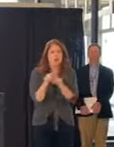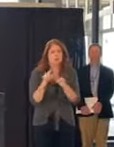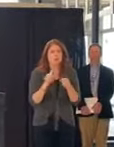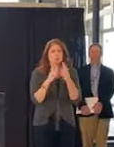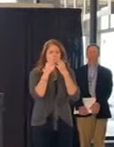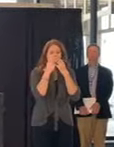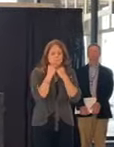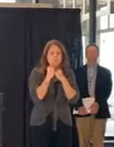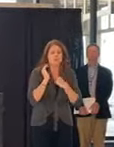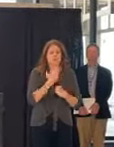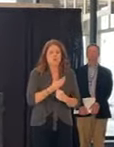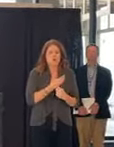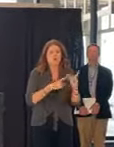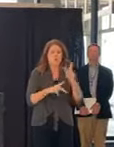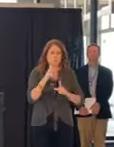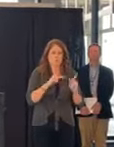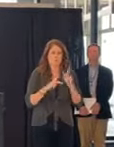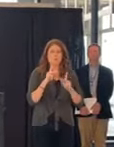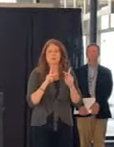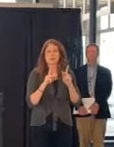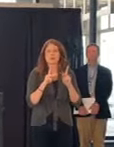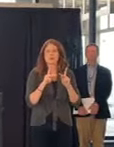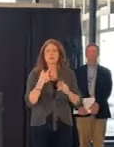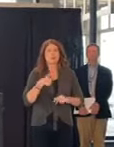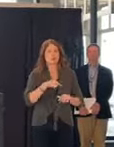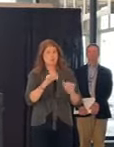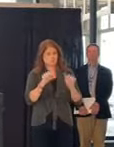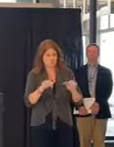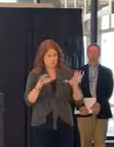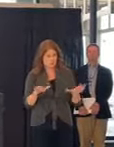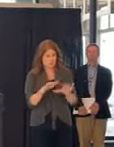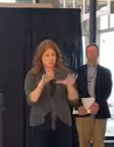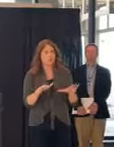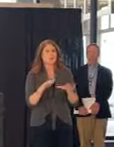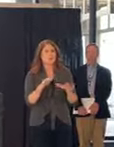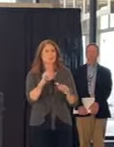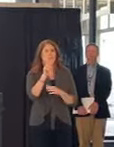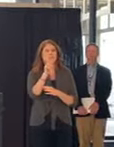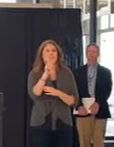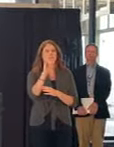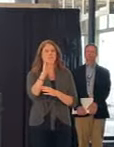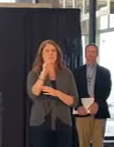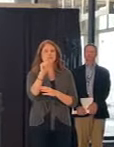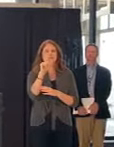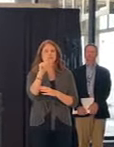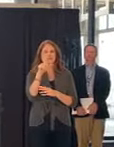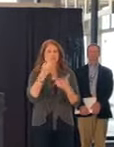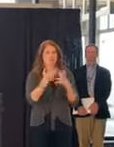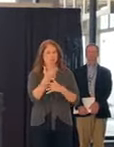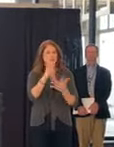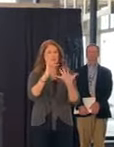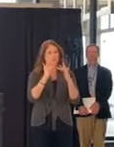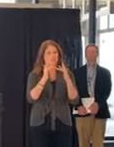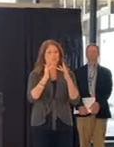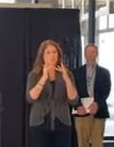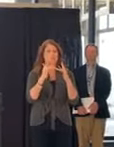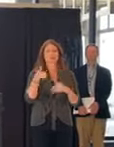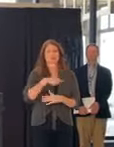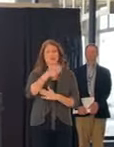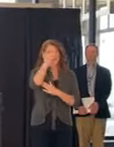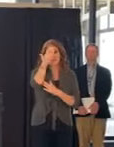care for our congregation. We can do that in a virtual way. For we know